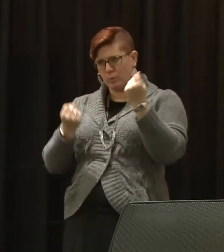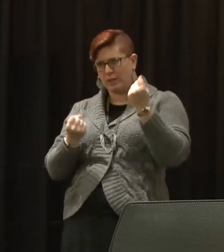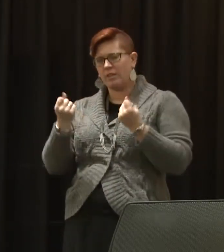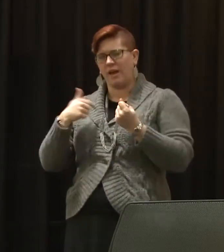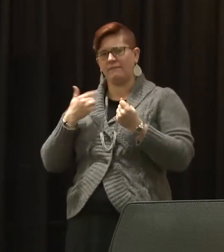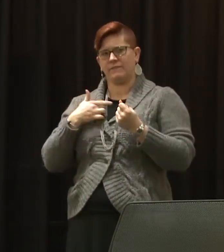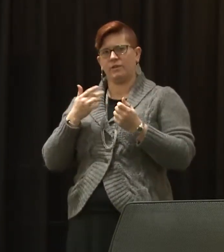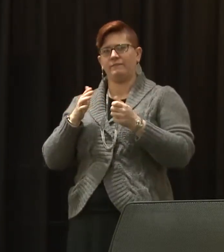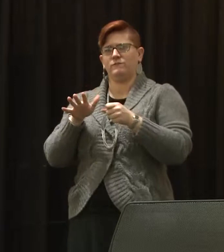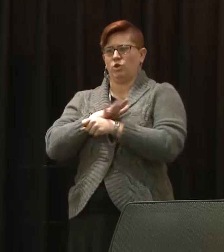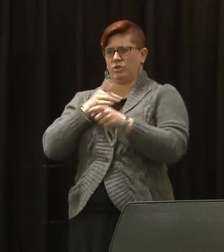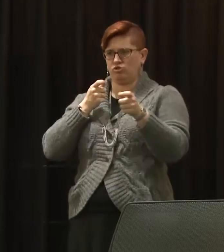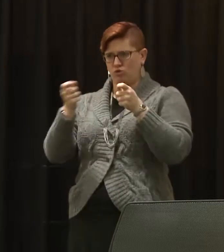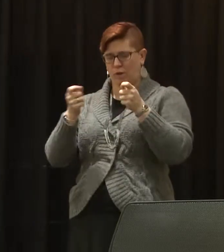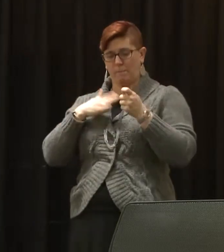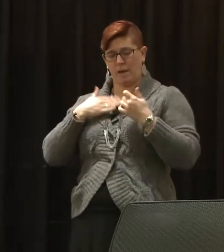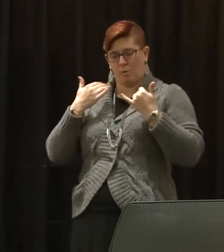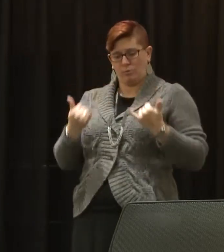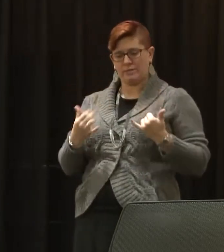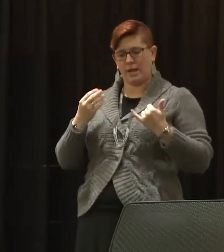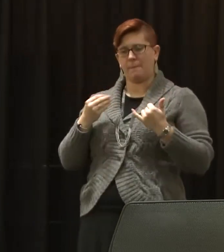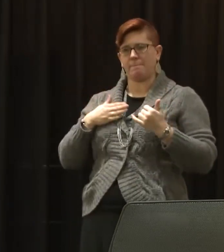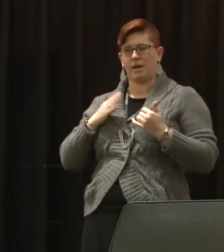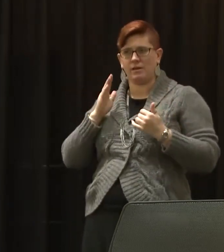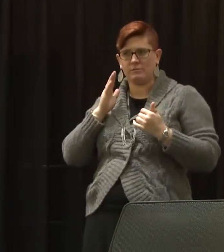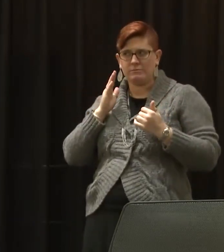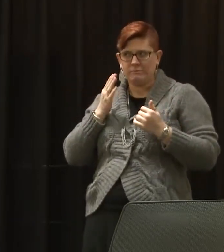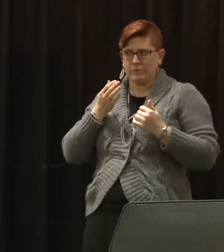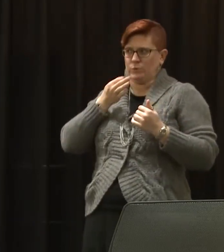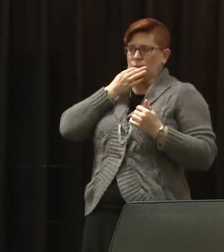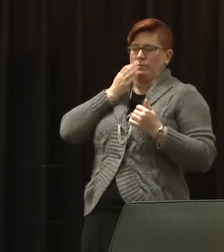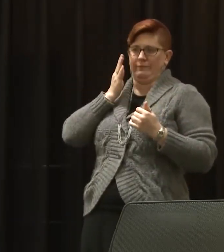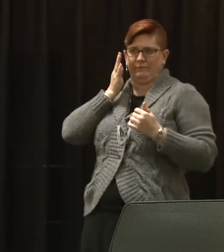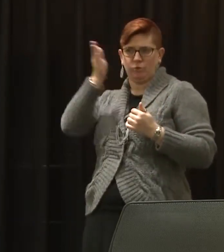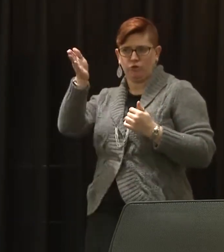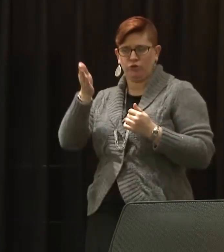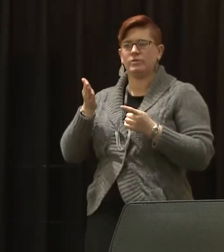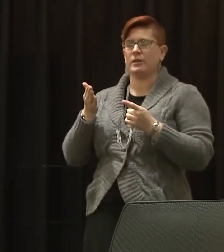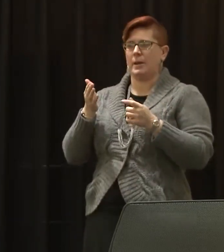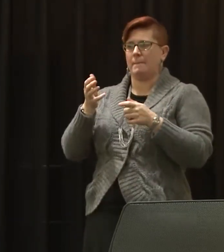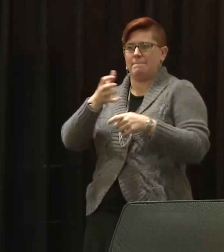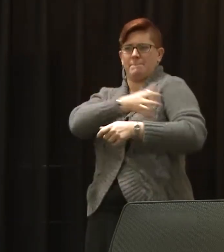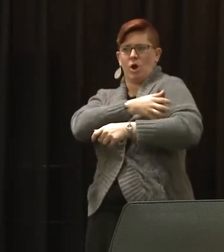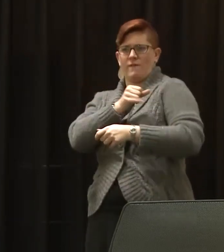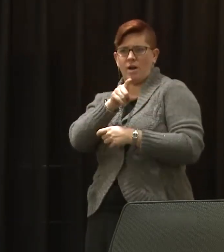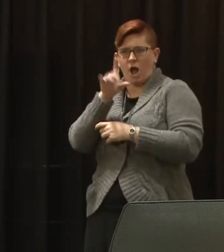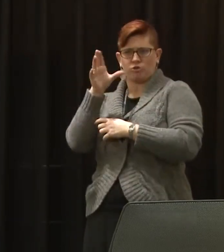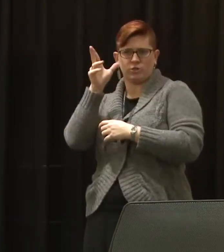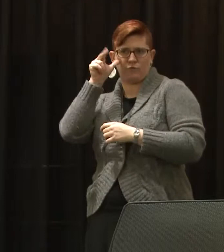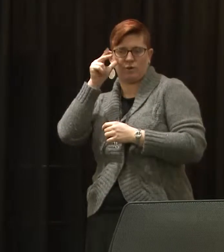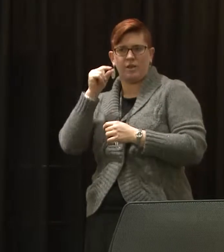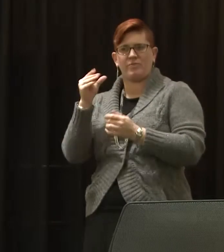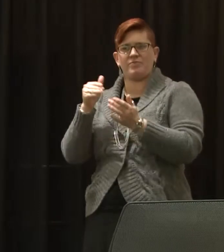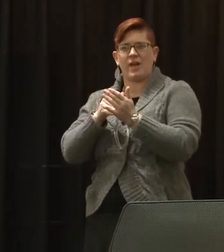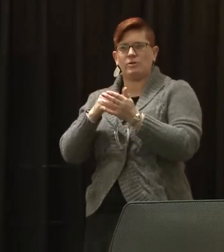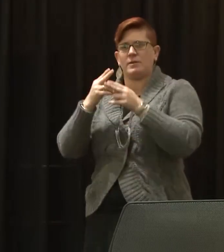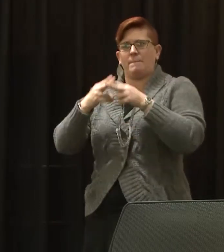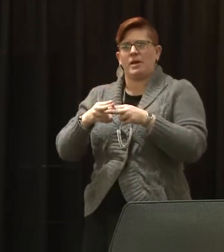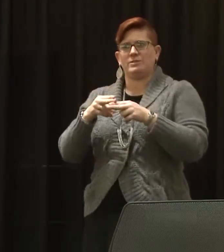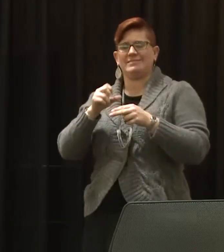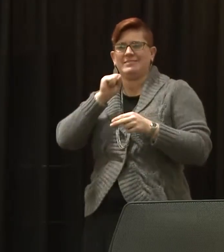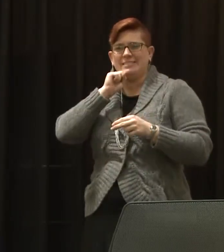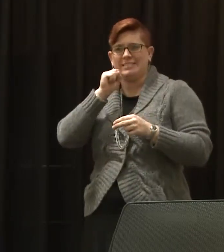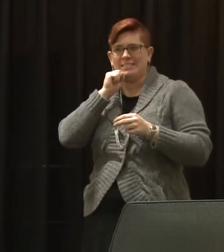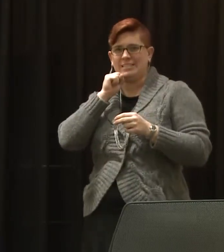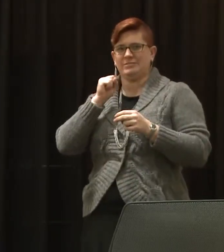complete control of both my present and my immediate future, the power of hundreds of horses and thousands of pounds of steel bending to